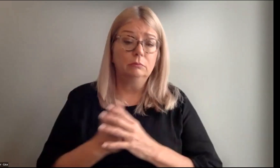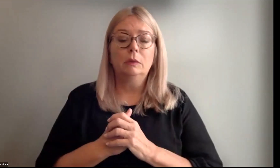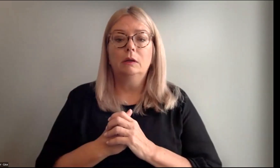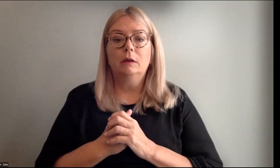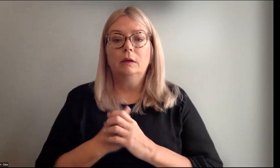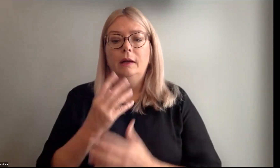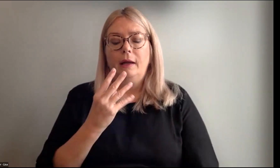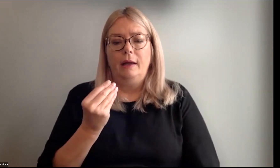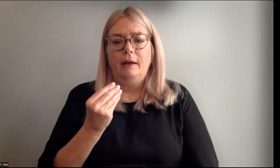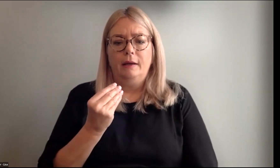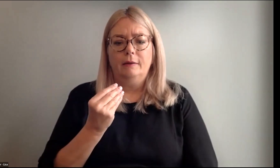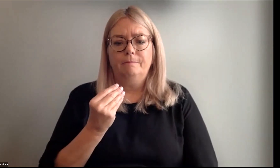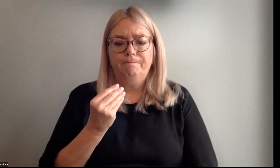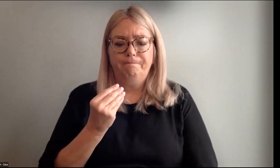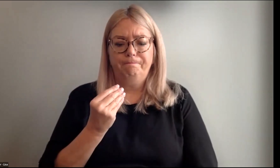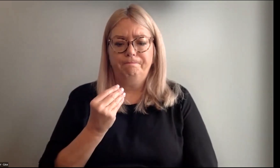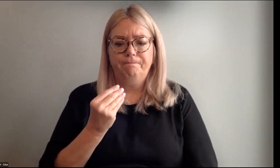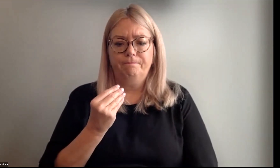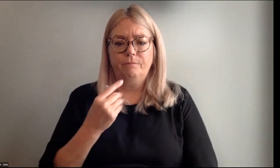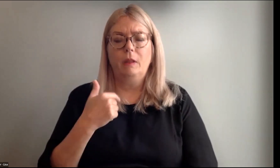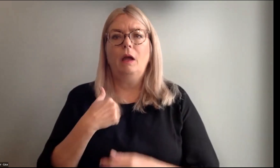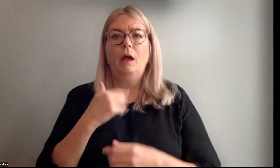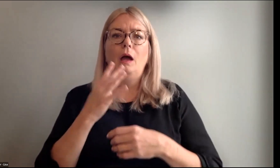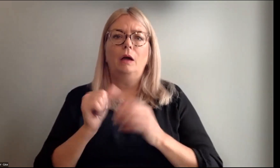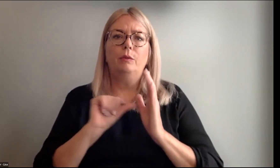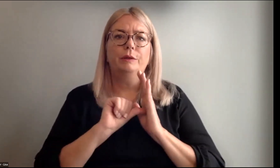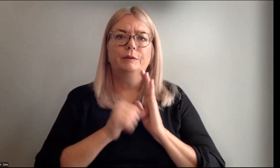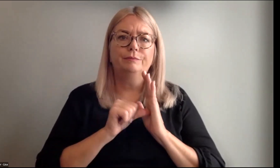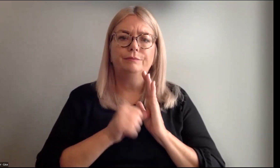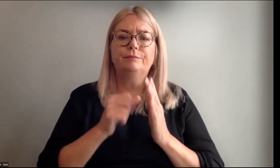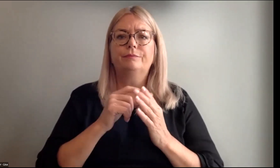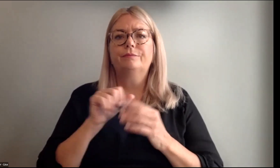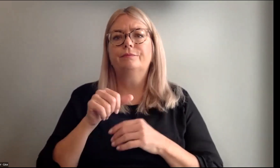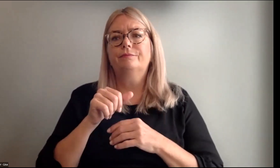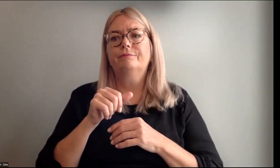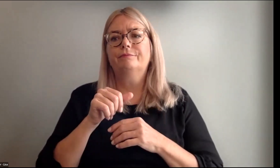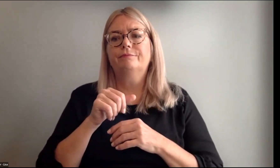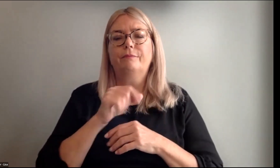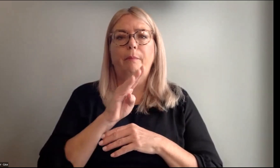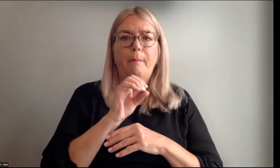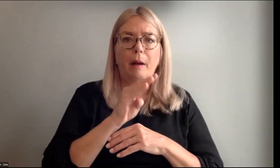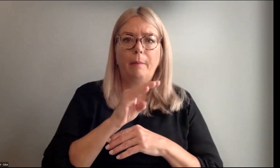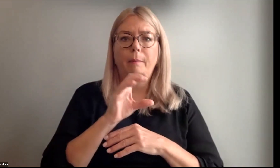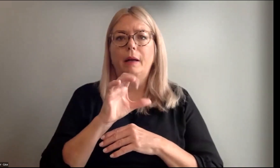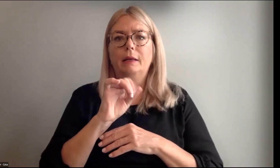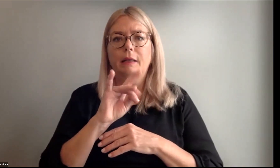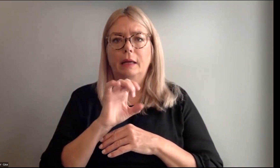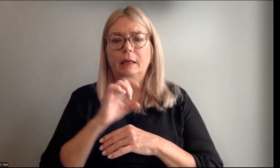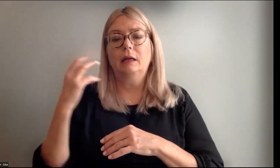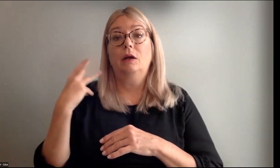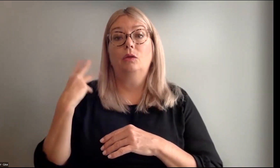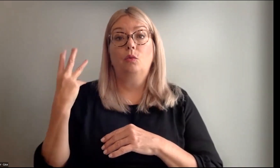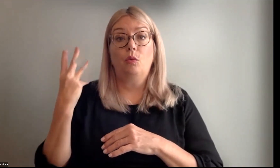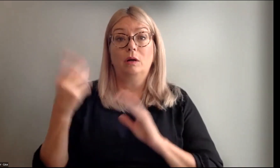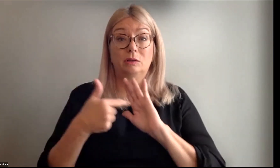And yeah, and then I think I'll echo what some of the other speakers have said, which is the model, the Washington model right now. It